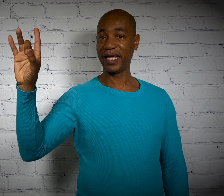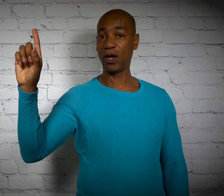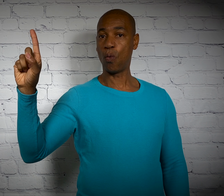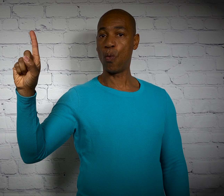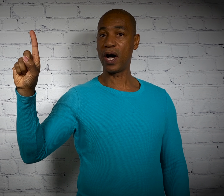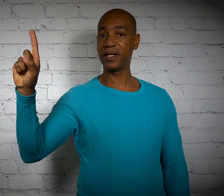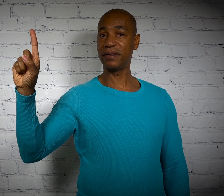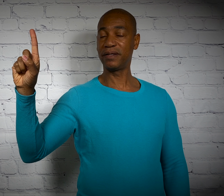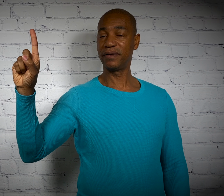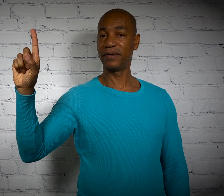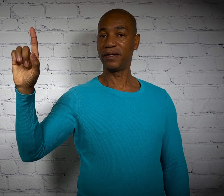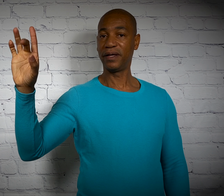81,